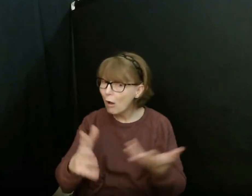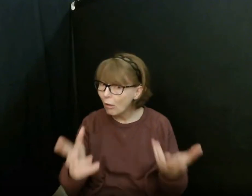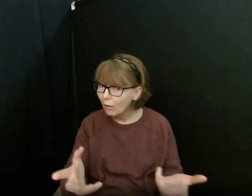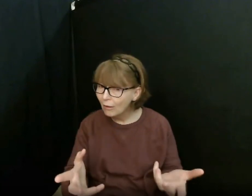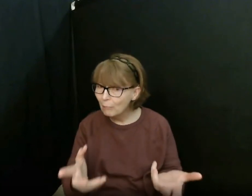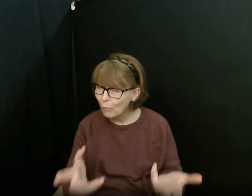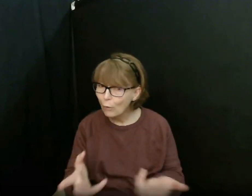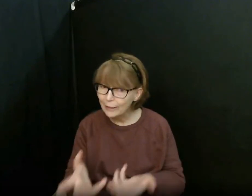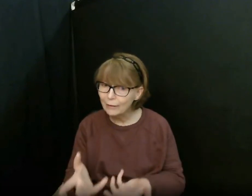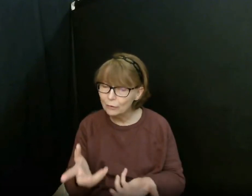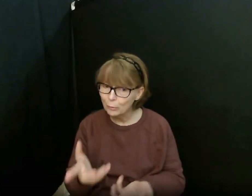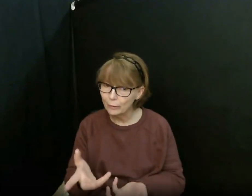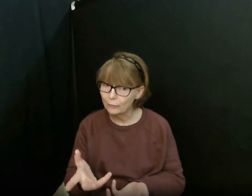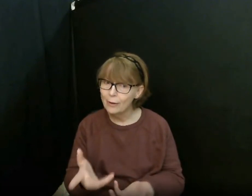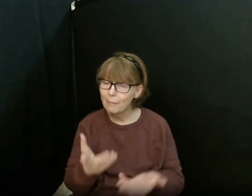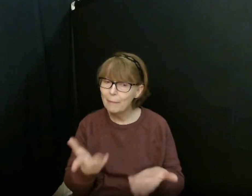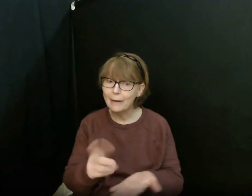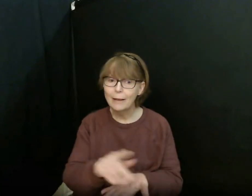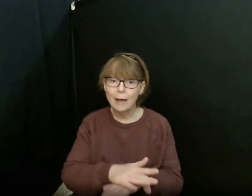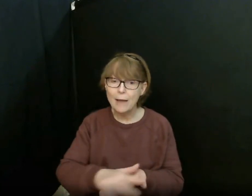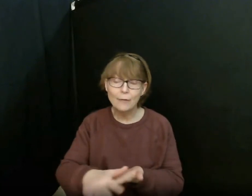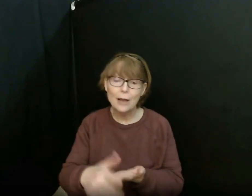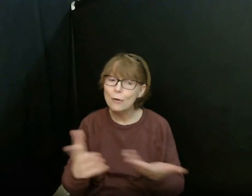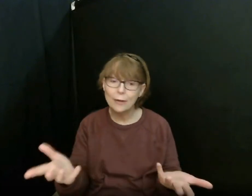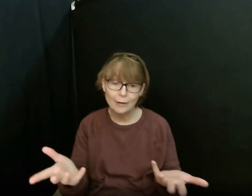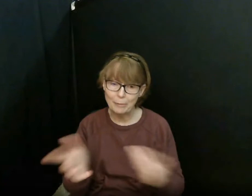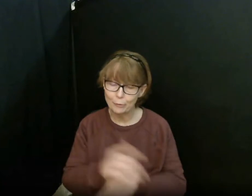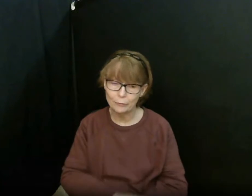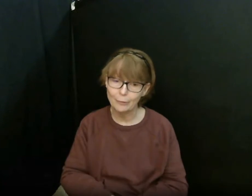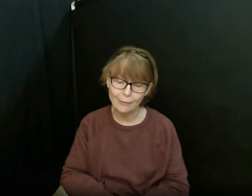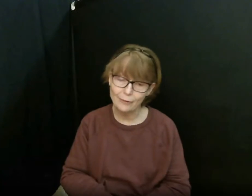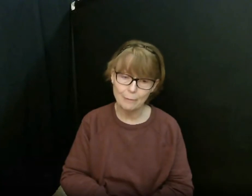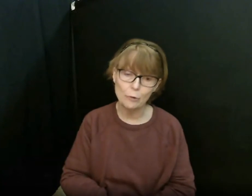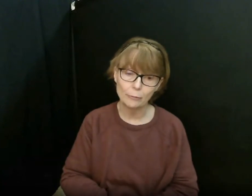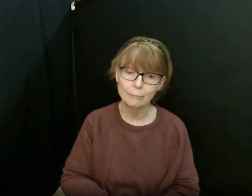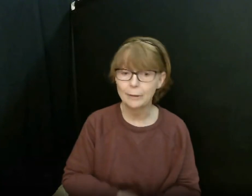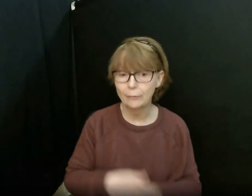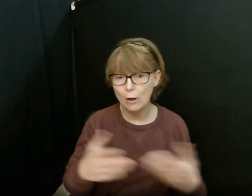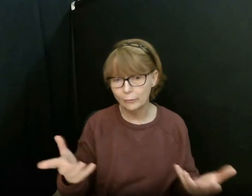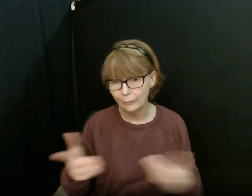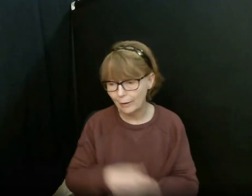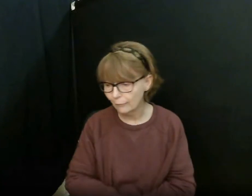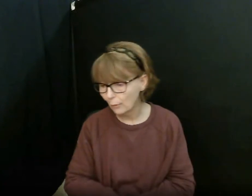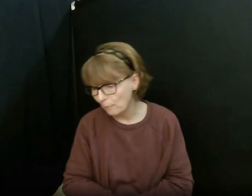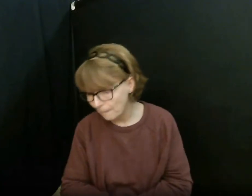all more English words. Uh, But I know that deaf people use them because I've seen them use them in songs and stuff. So mhm.